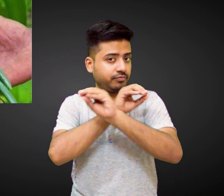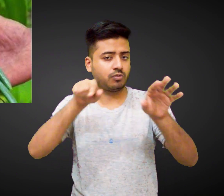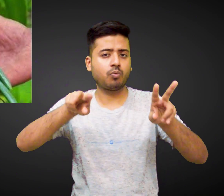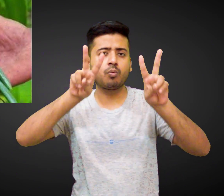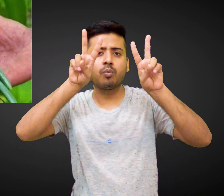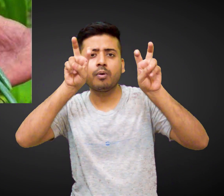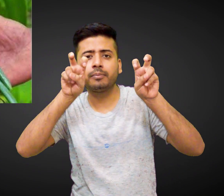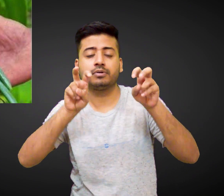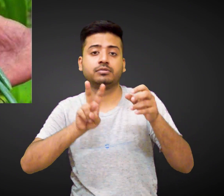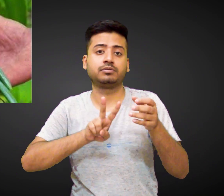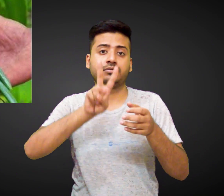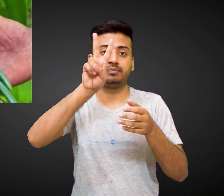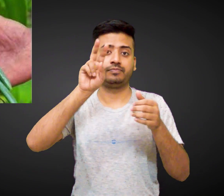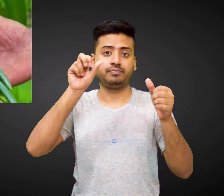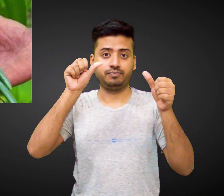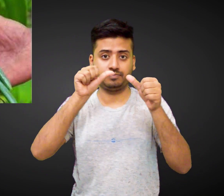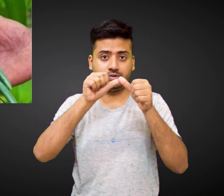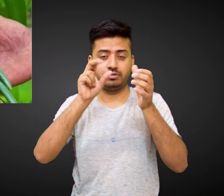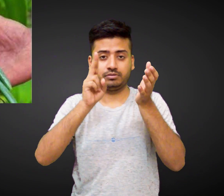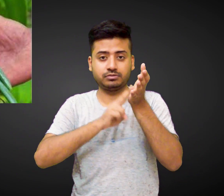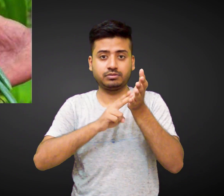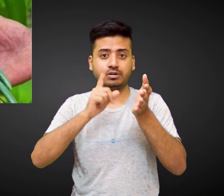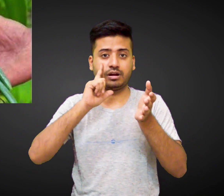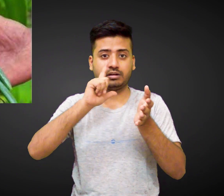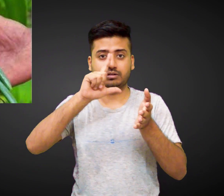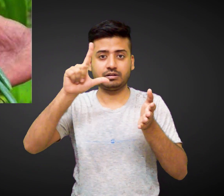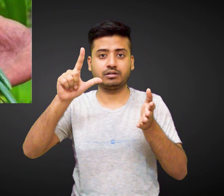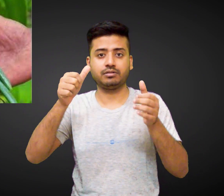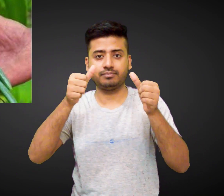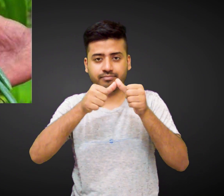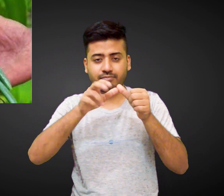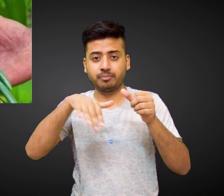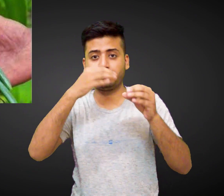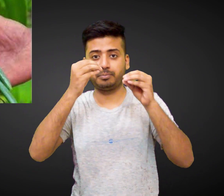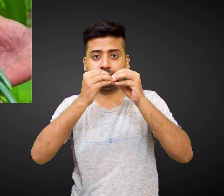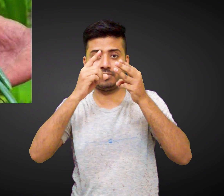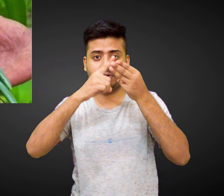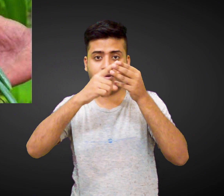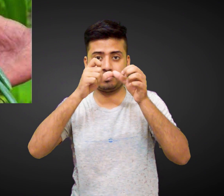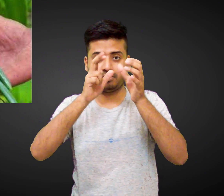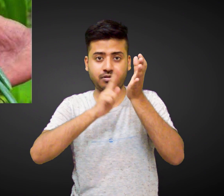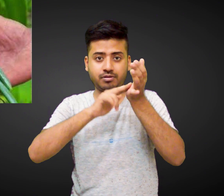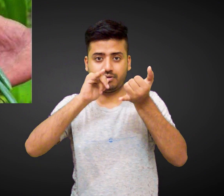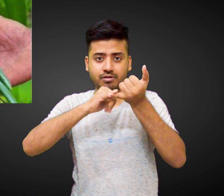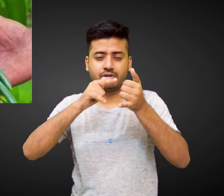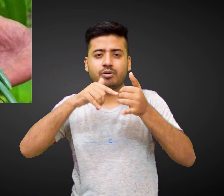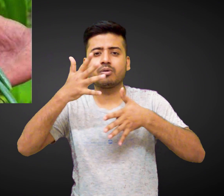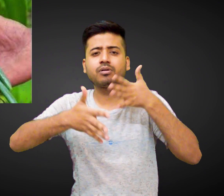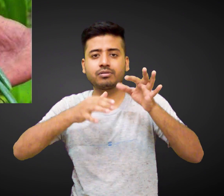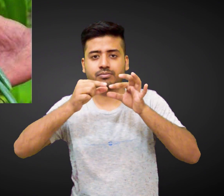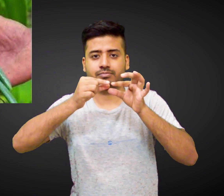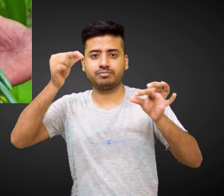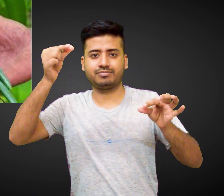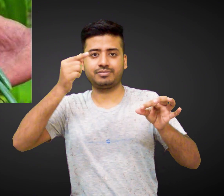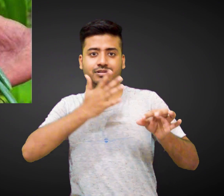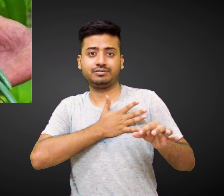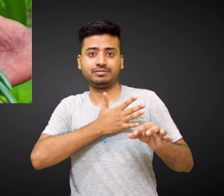vanilla beans primarily grow in tropical regions near the equator, specifically between the Bs at parallel north and south. While